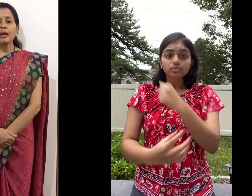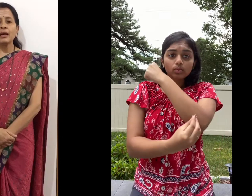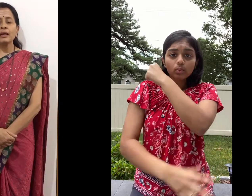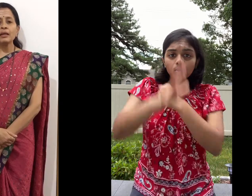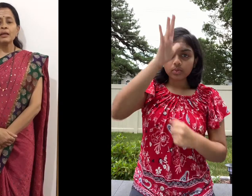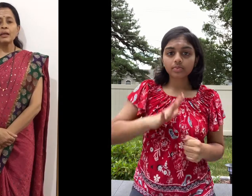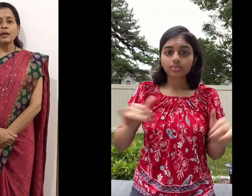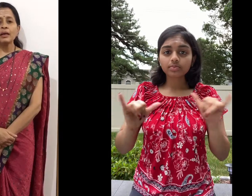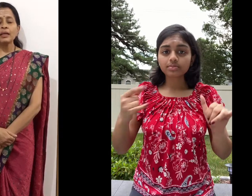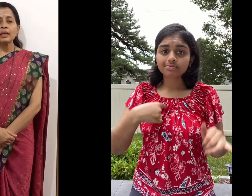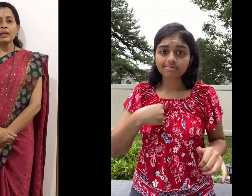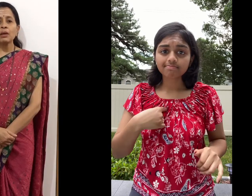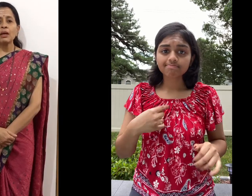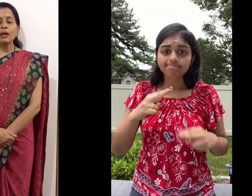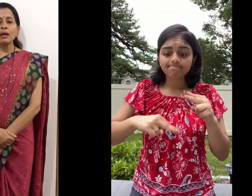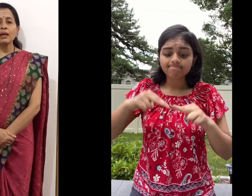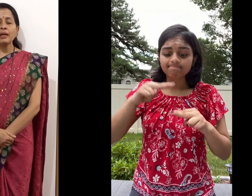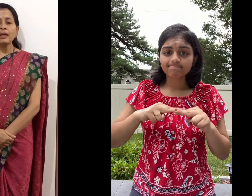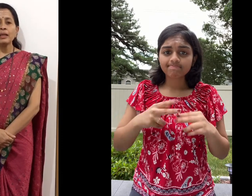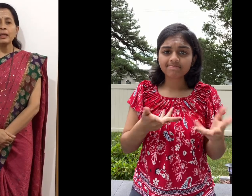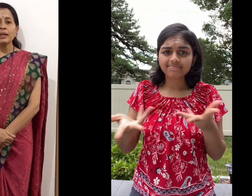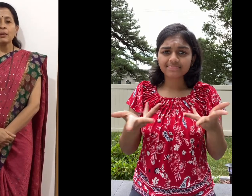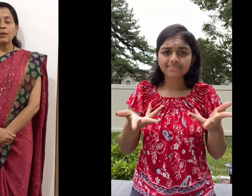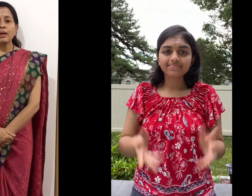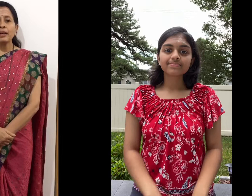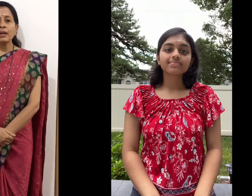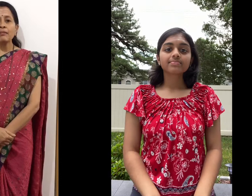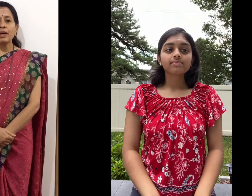Badavanayya. Nanina Madali